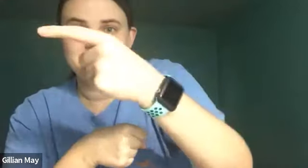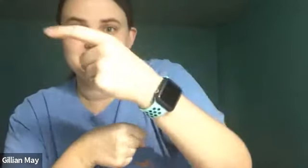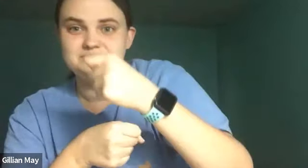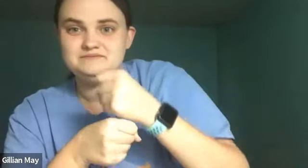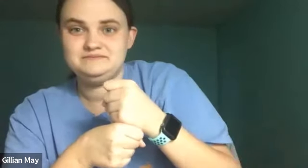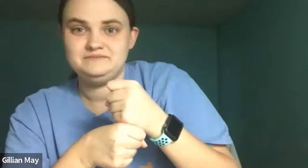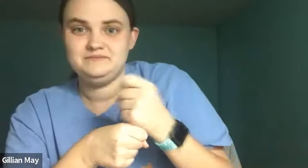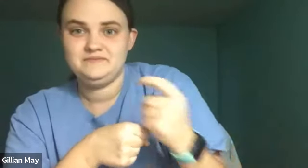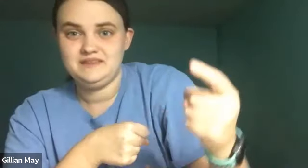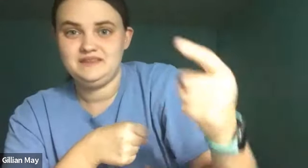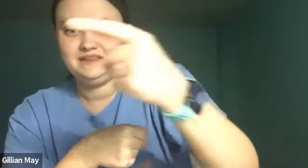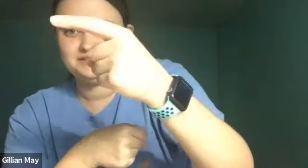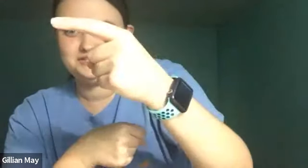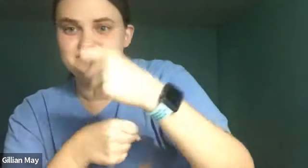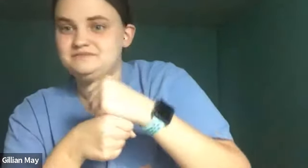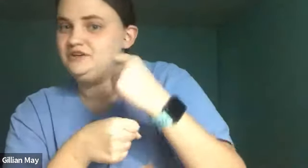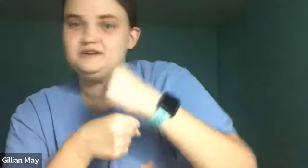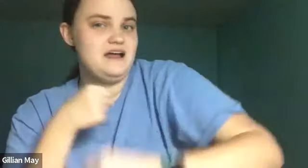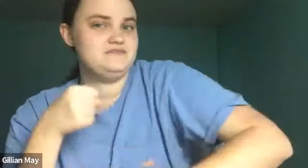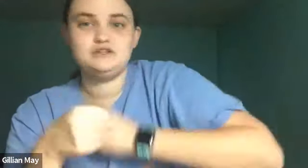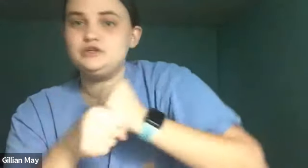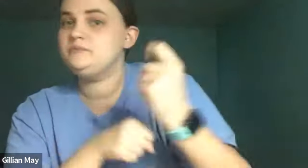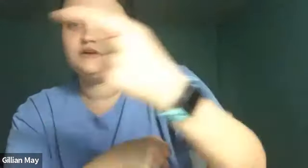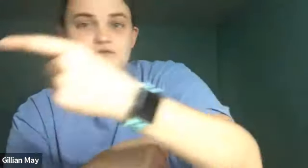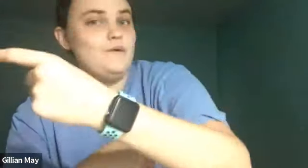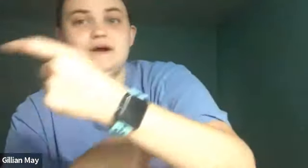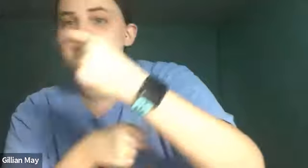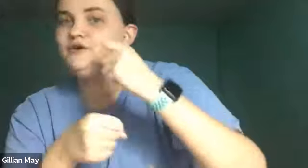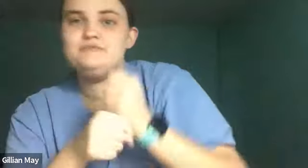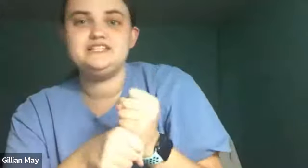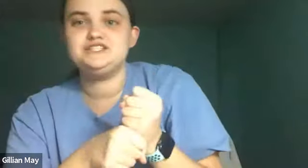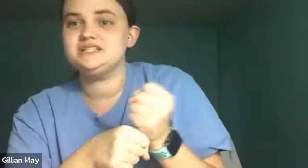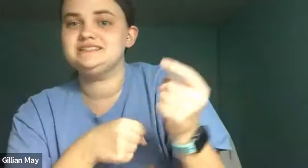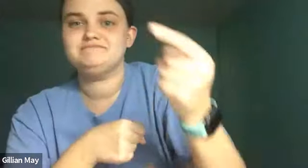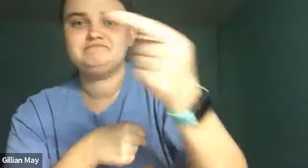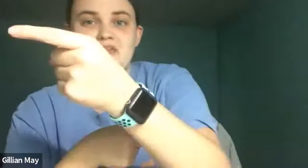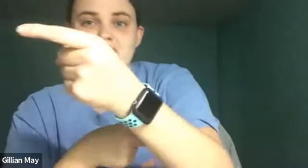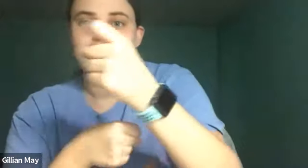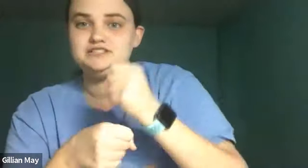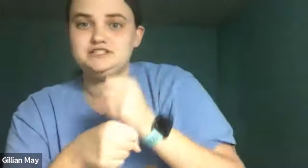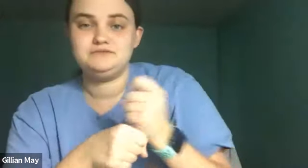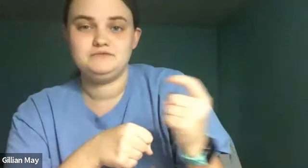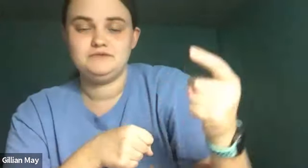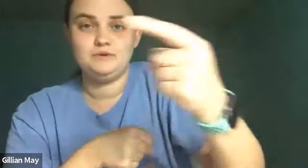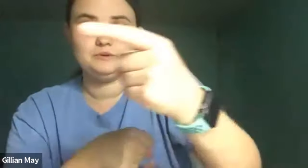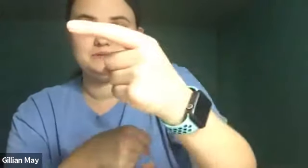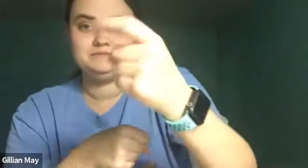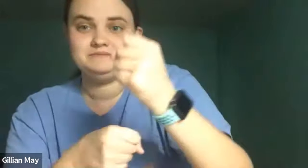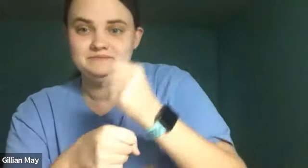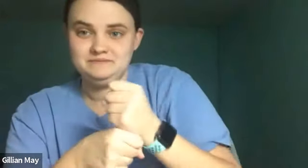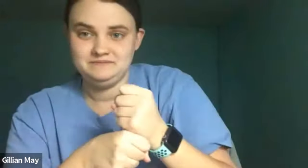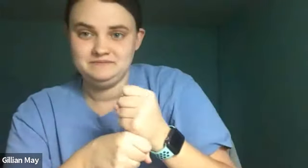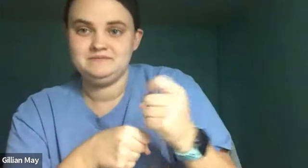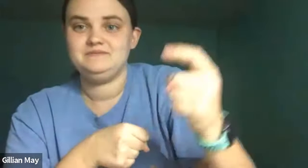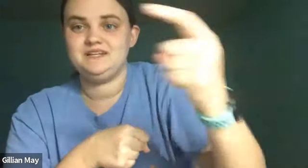year, next year. You do not have to loop and go forward. Nope, it's just next year, forward, next